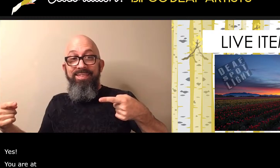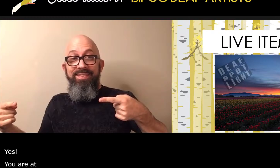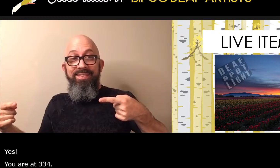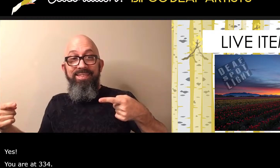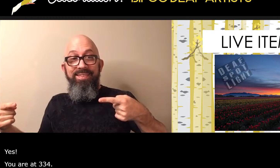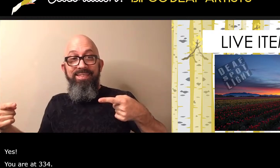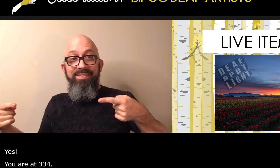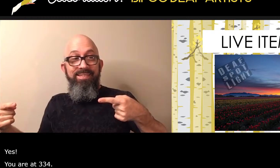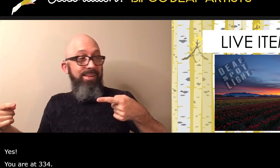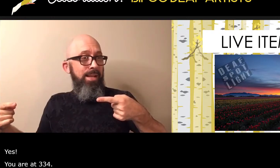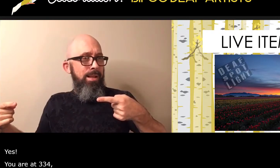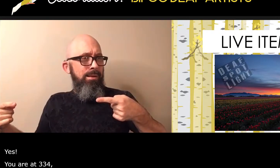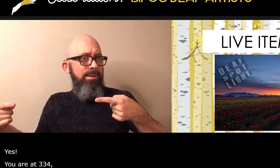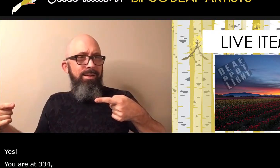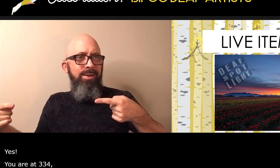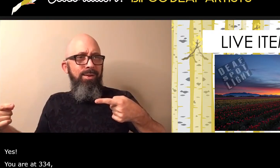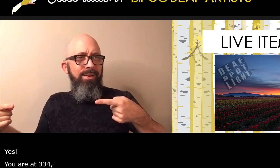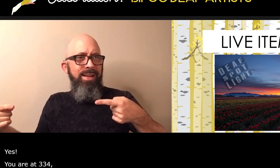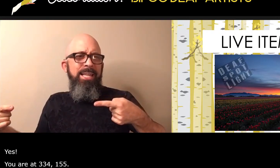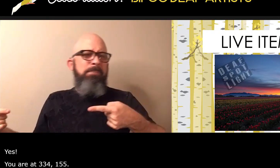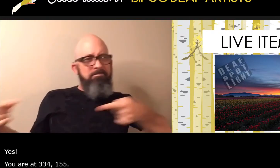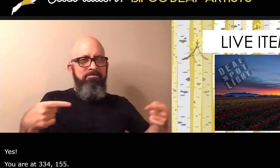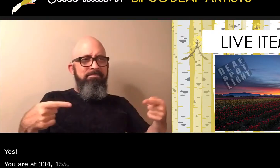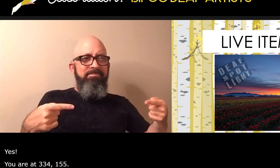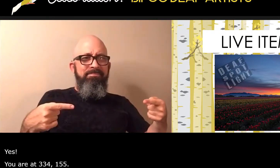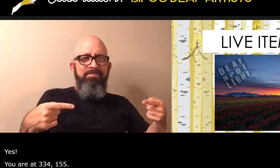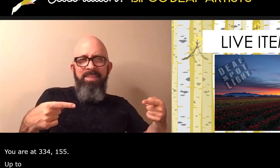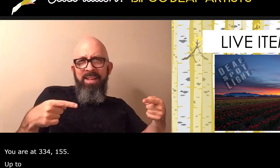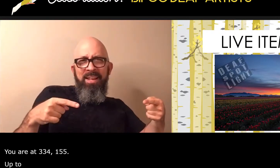155, up to you.